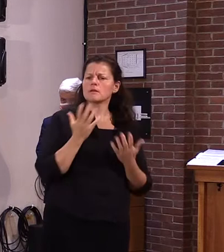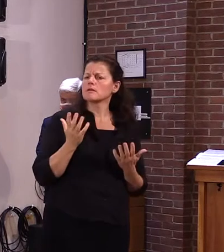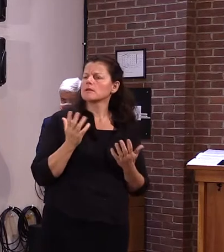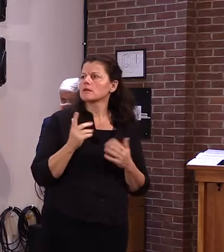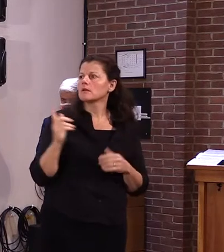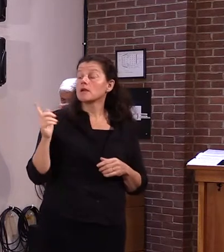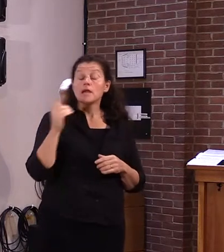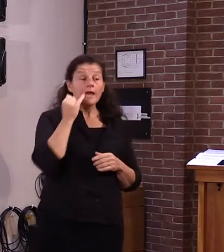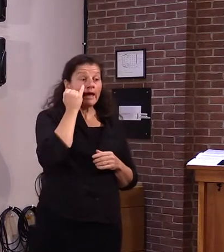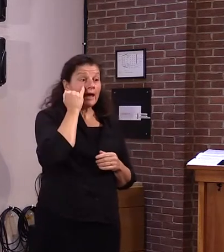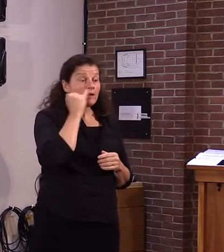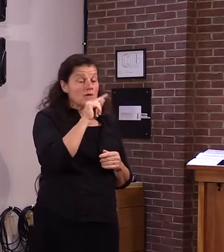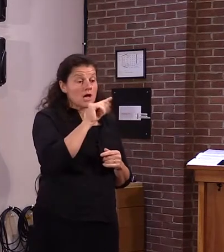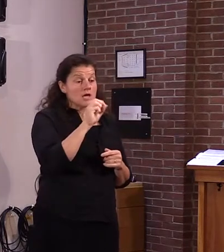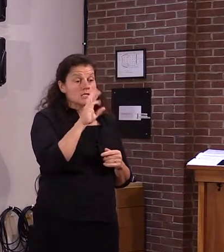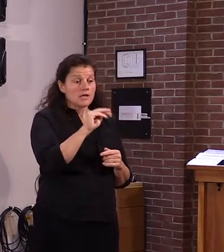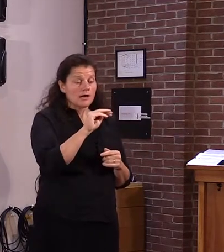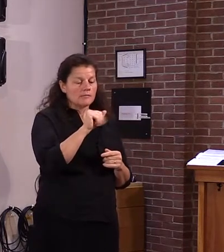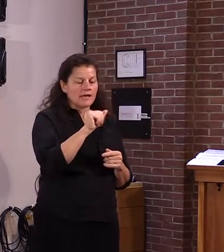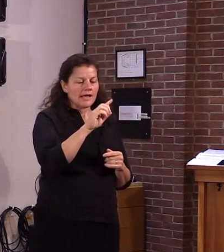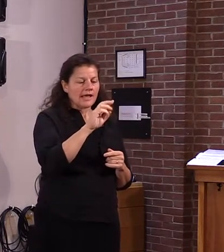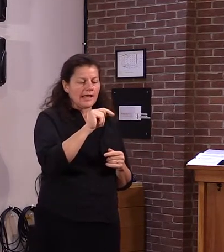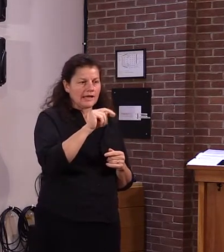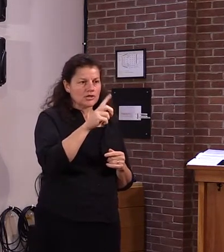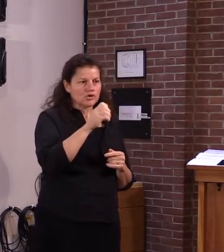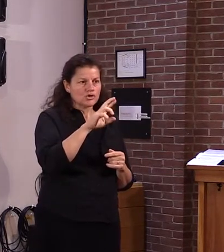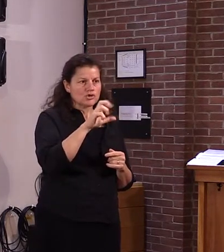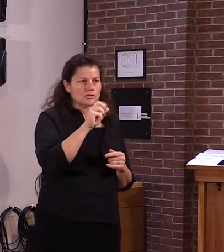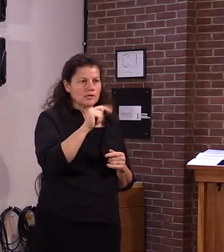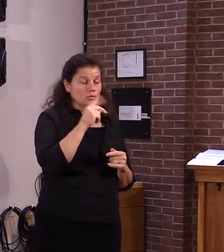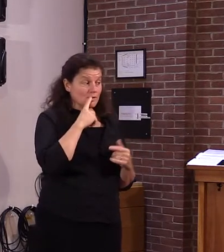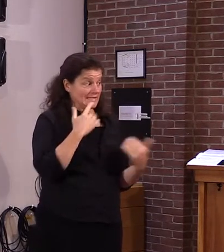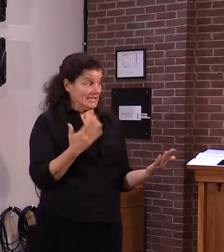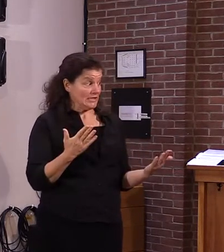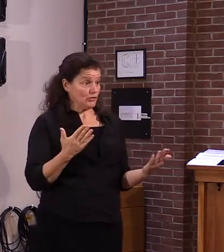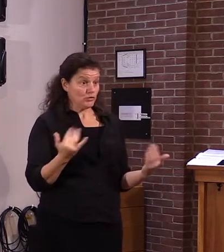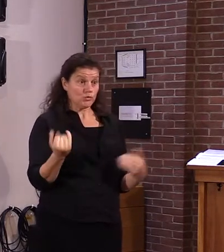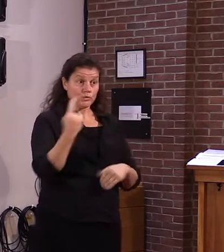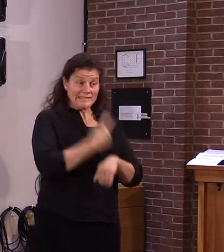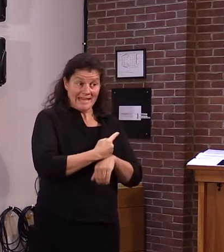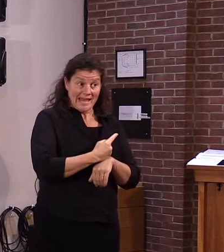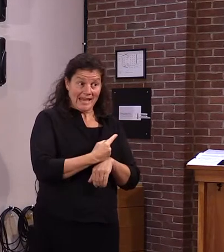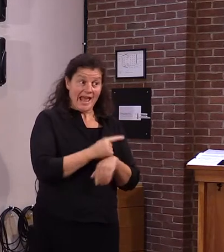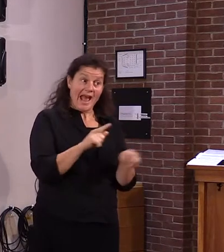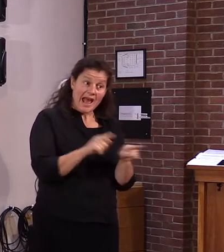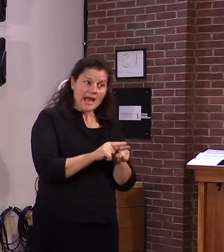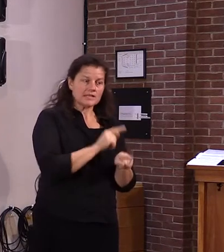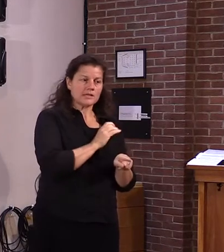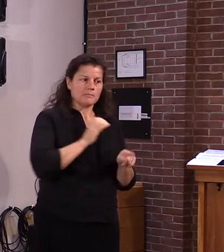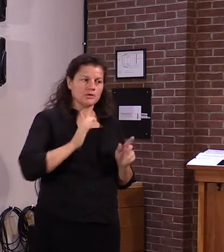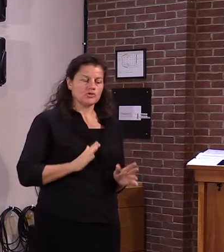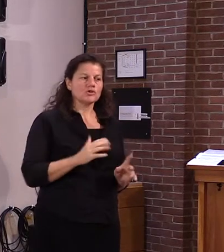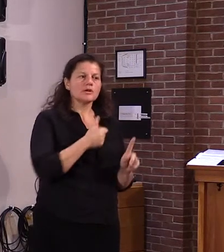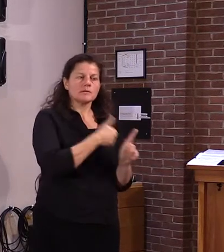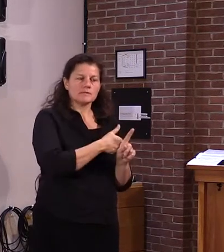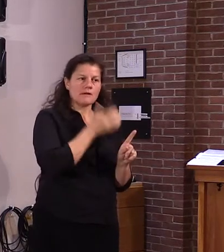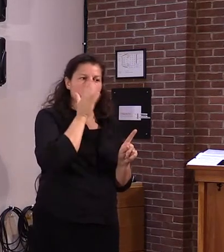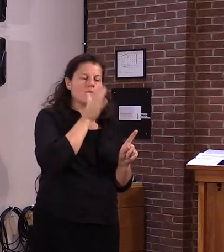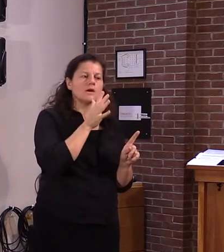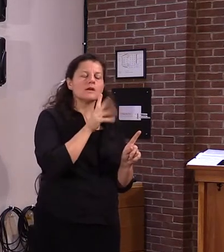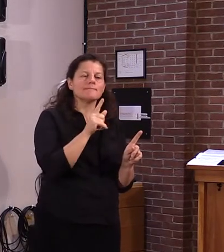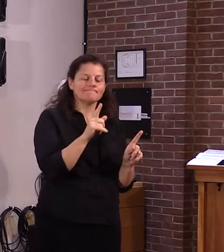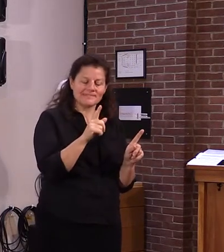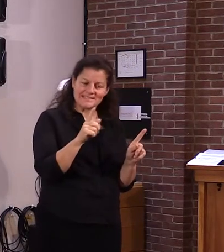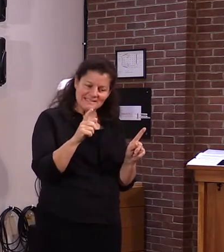if Tommy Anderson was here today as commissioner, I believe he would have come to the same conclusion after someone brought this fact